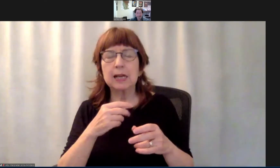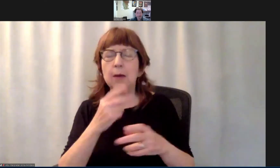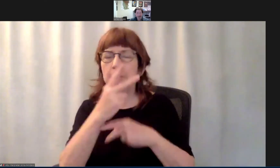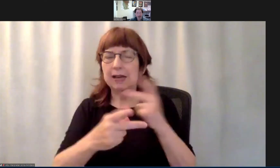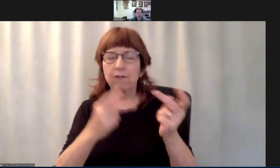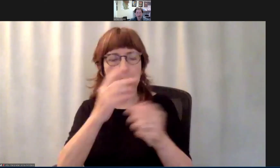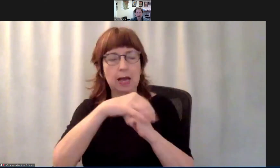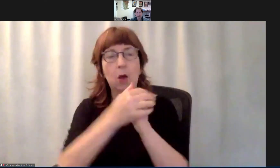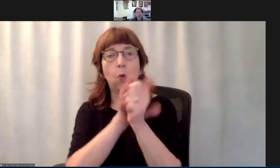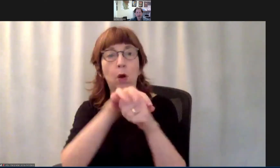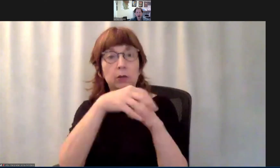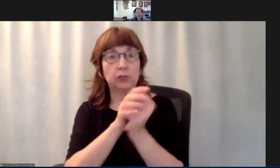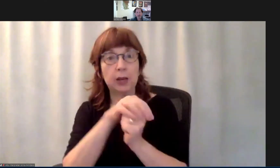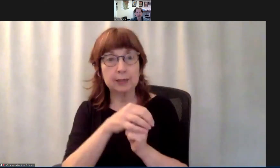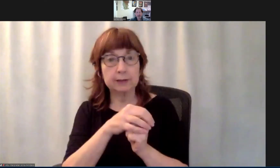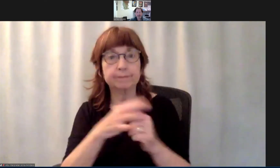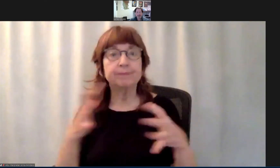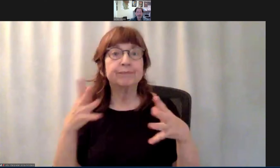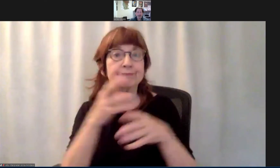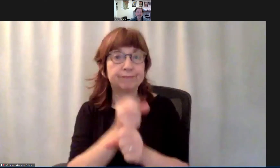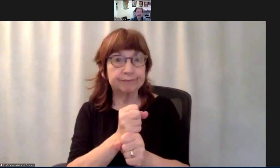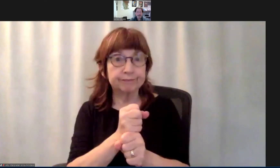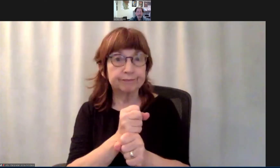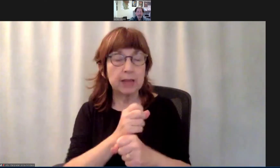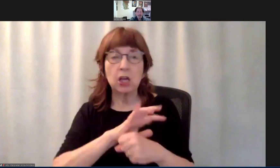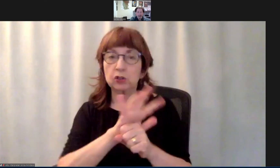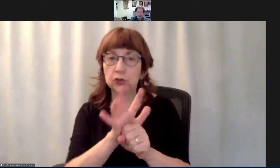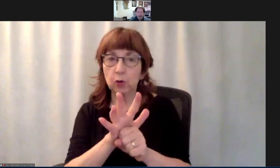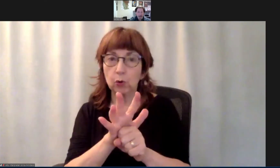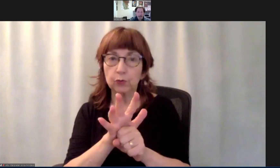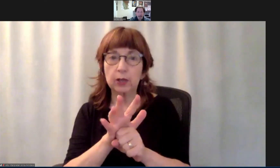hygiene. So in summary, COVID-19